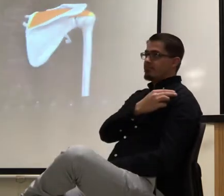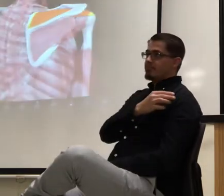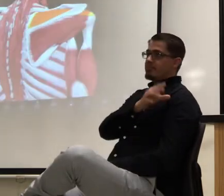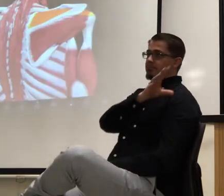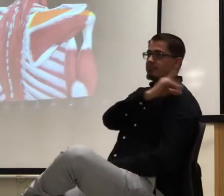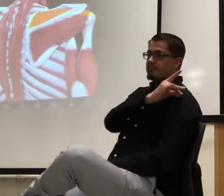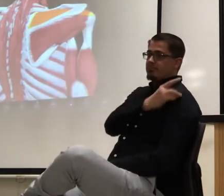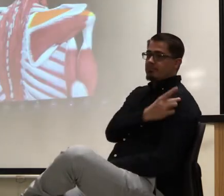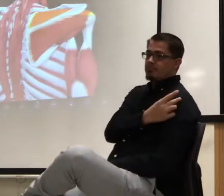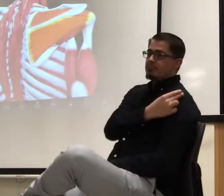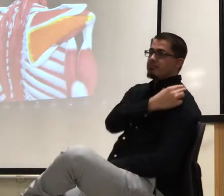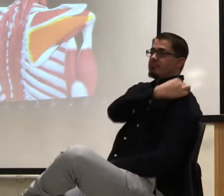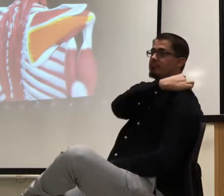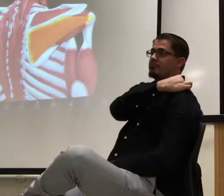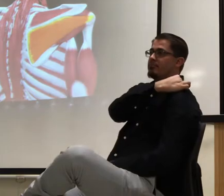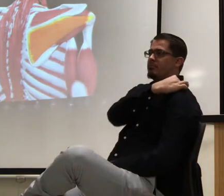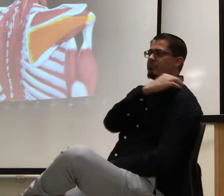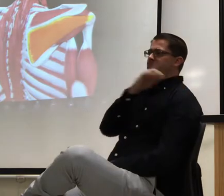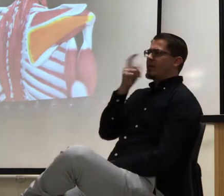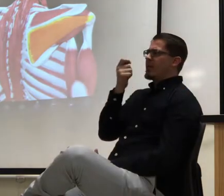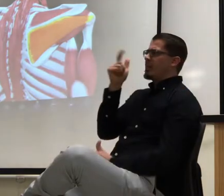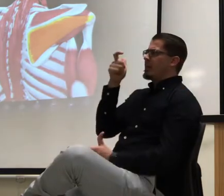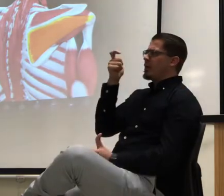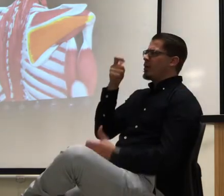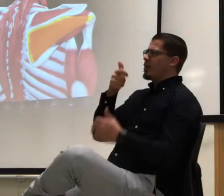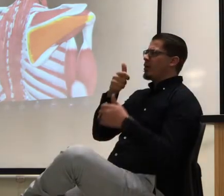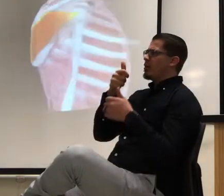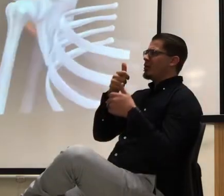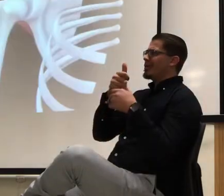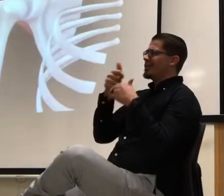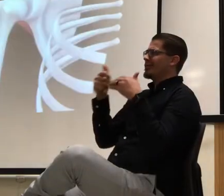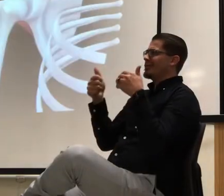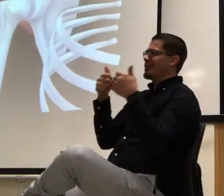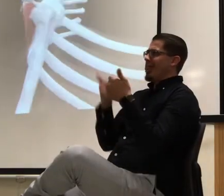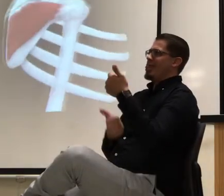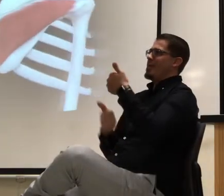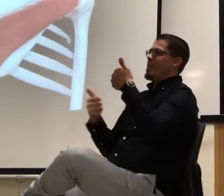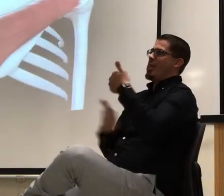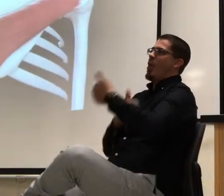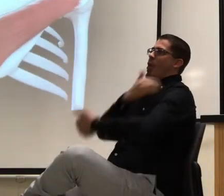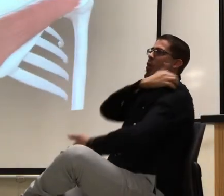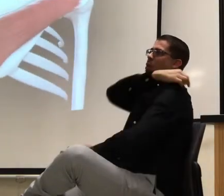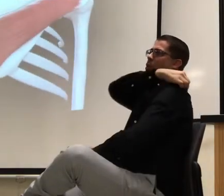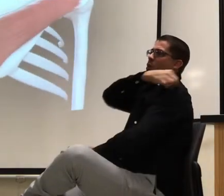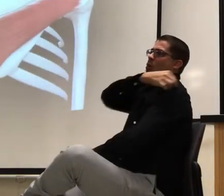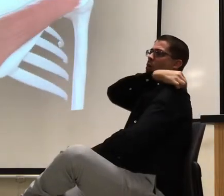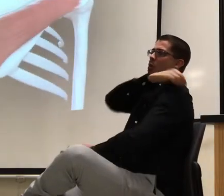So the muscle, it's a little bigger below the spine. That's the infraspinous fossa.